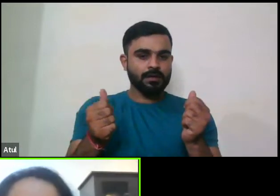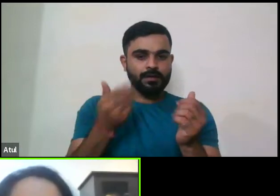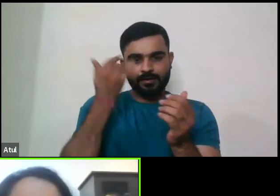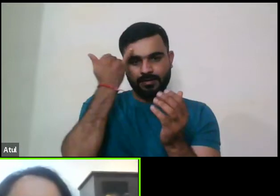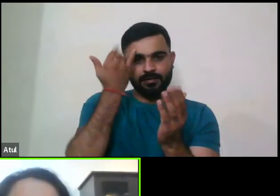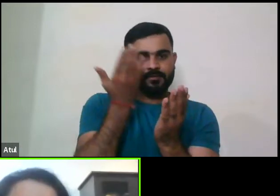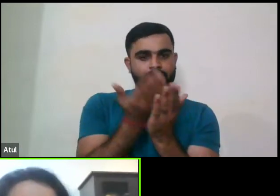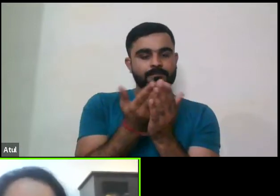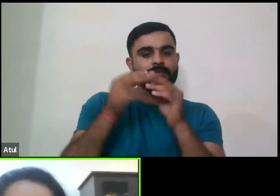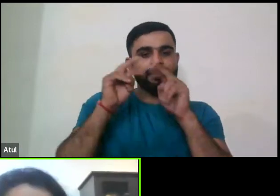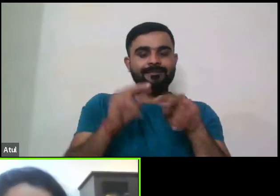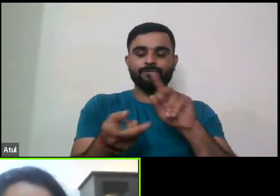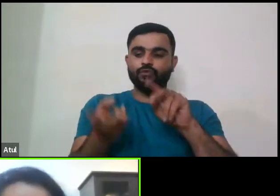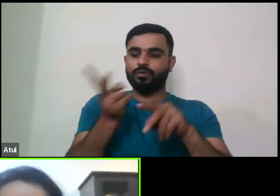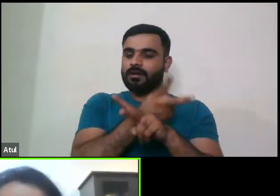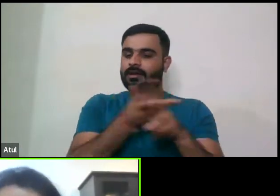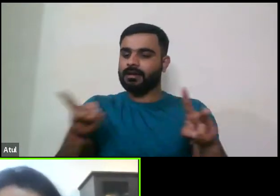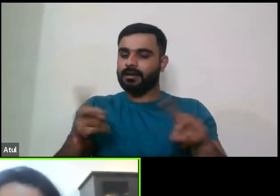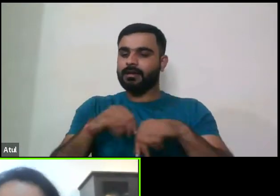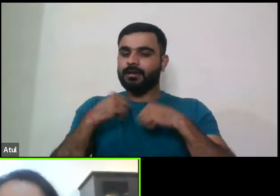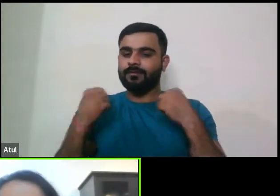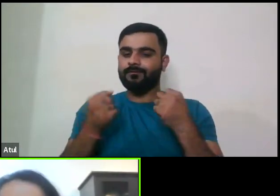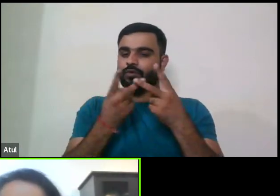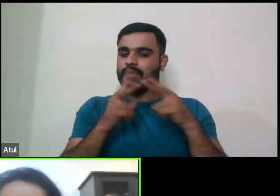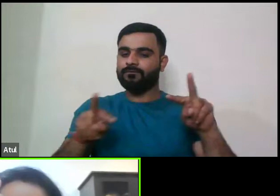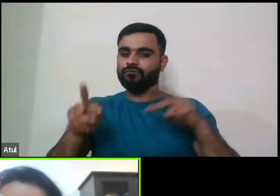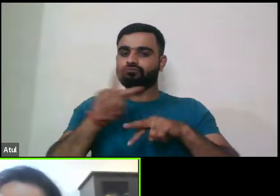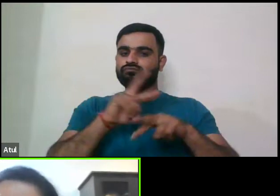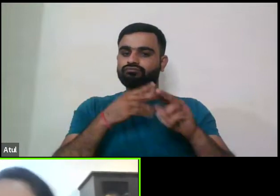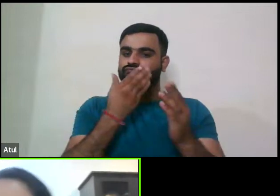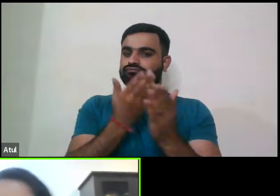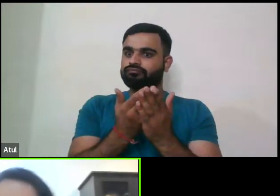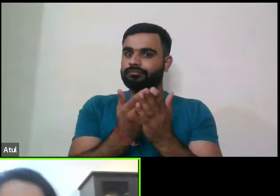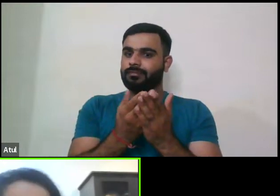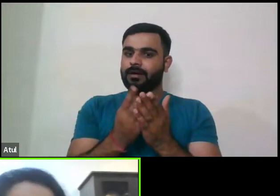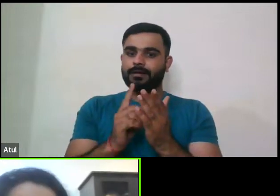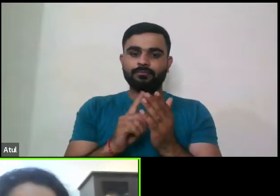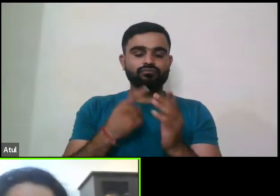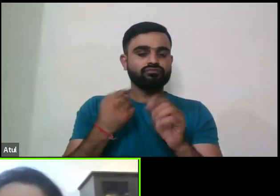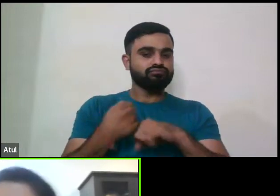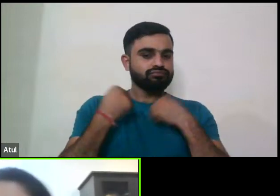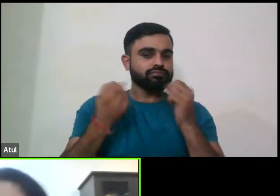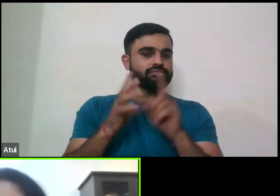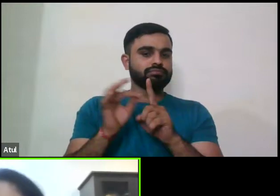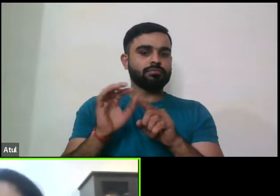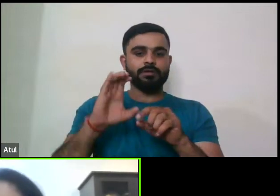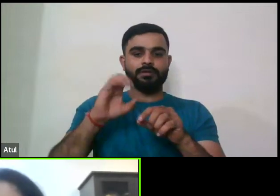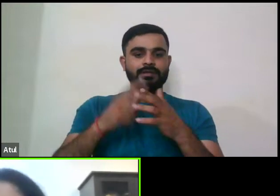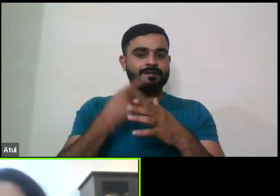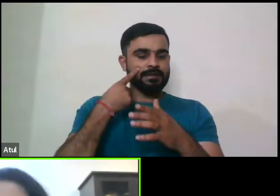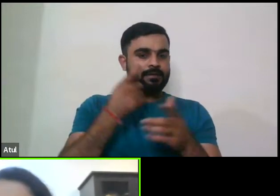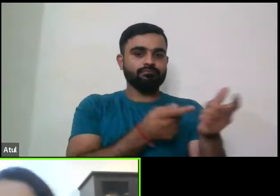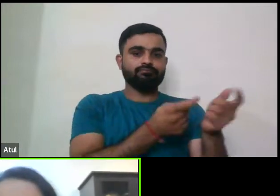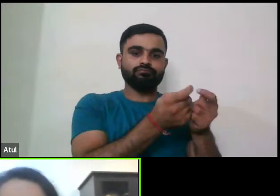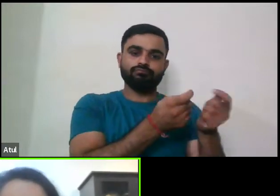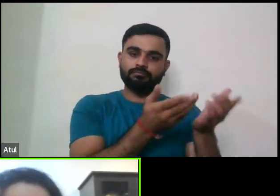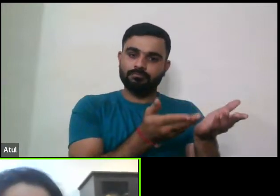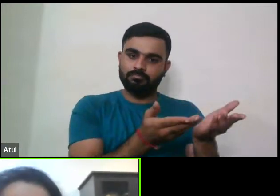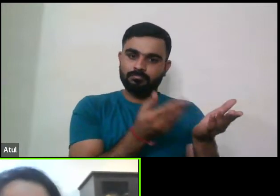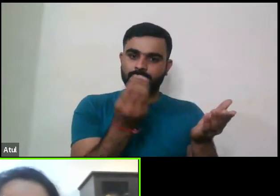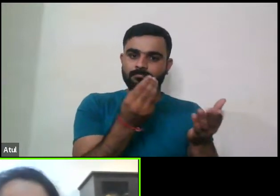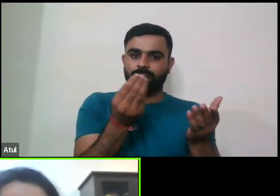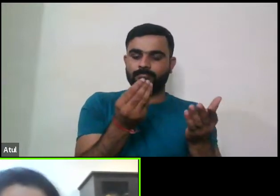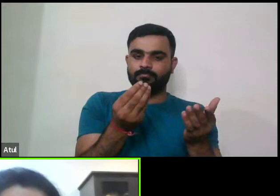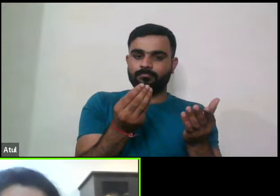propose require different actors to take measures, right? Some of them are within the CJI's control. Some of them